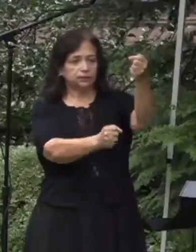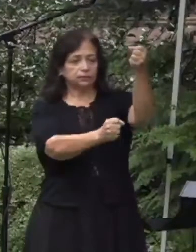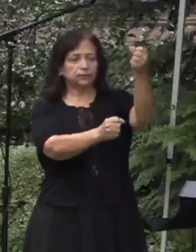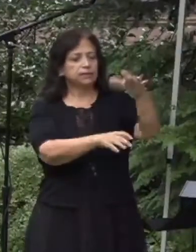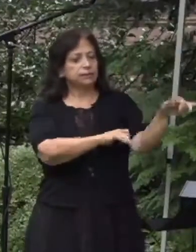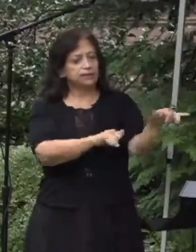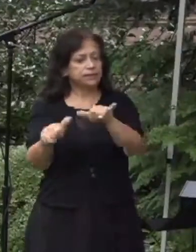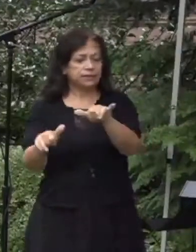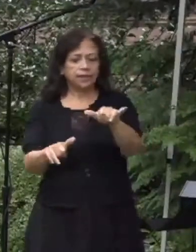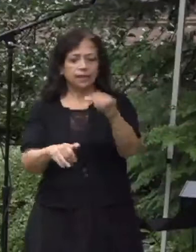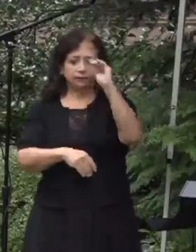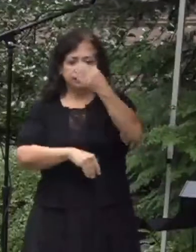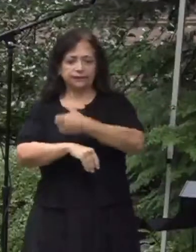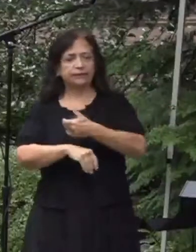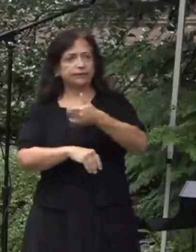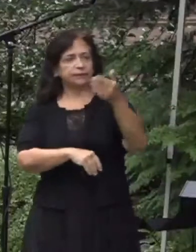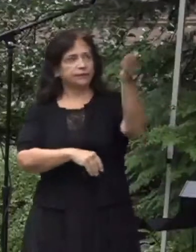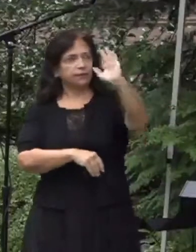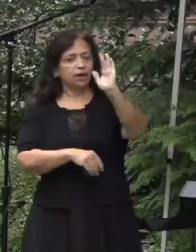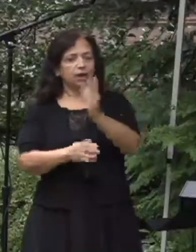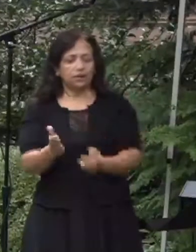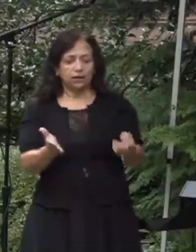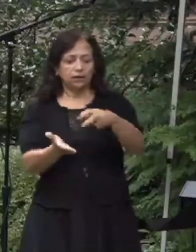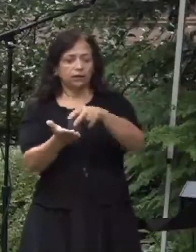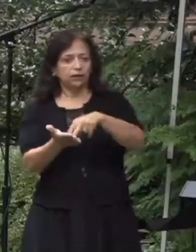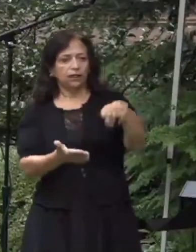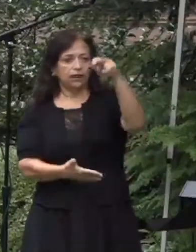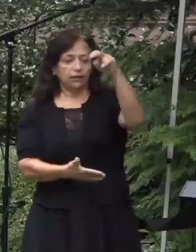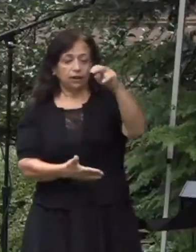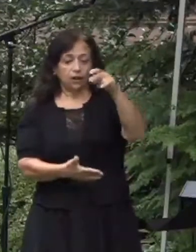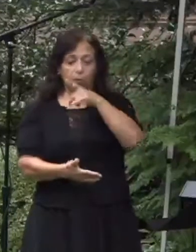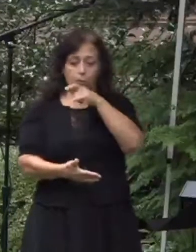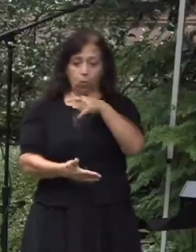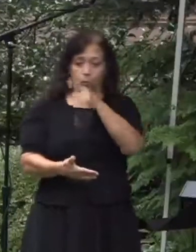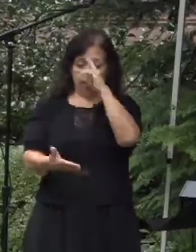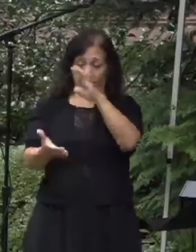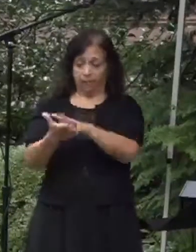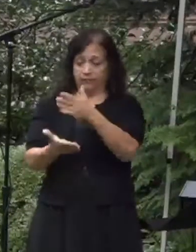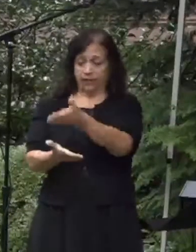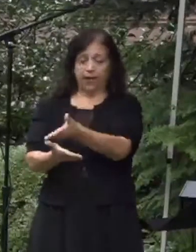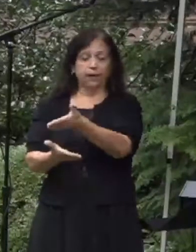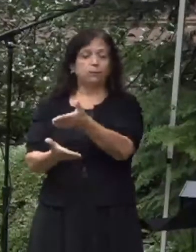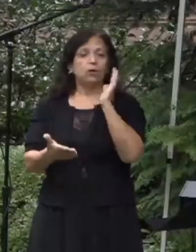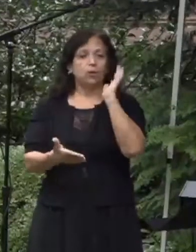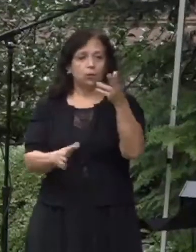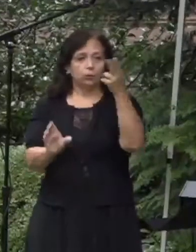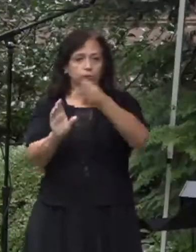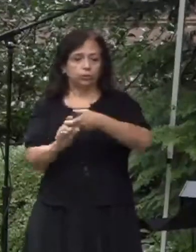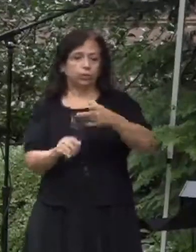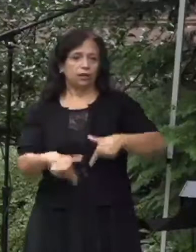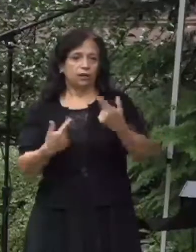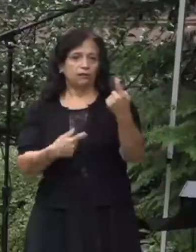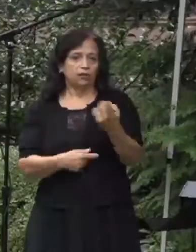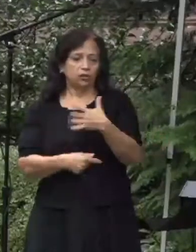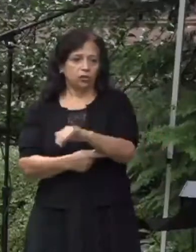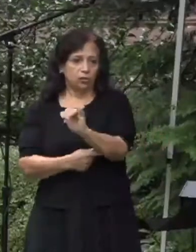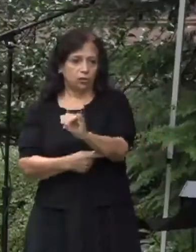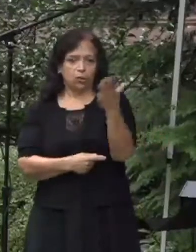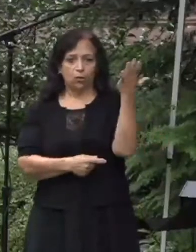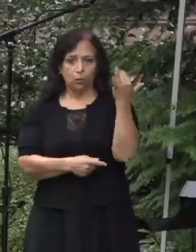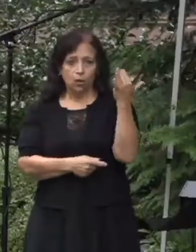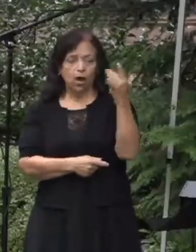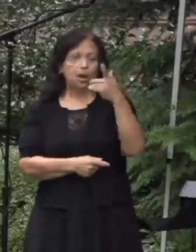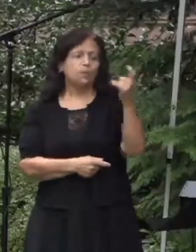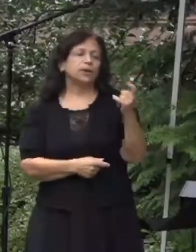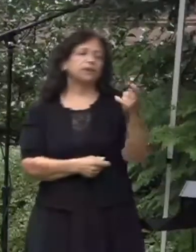Man be lifted up, that whoever believes in him may have eternal life. For God